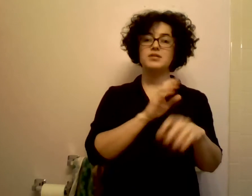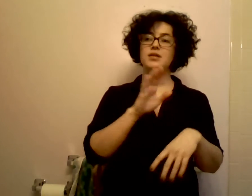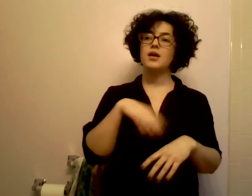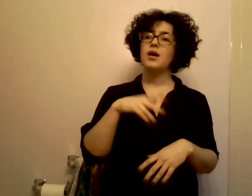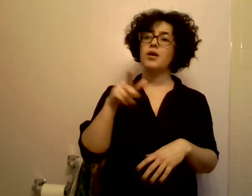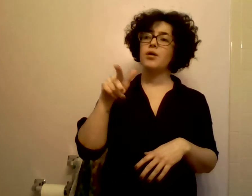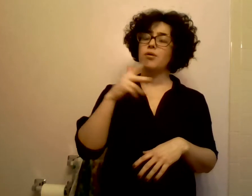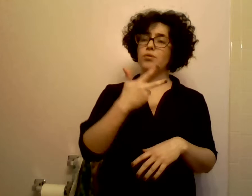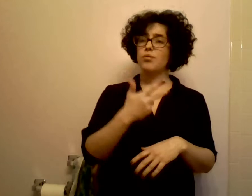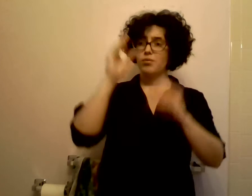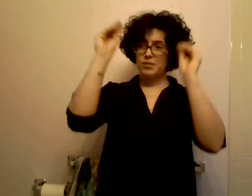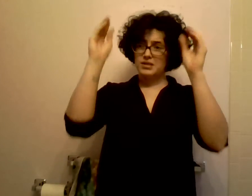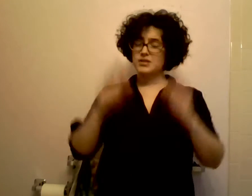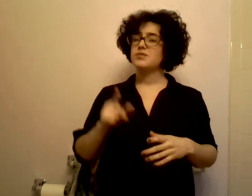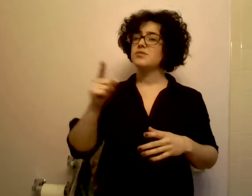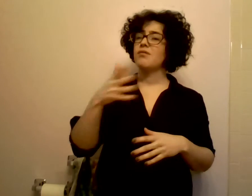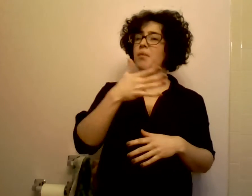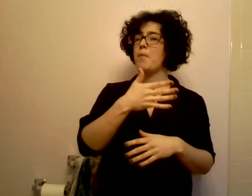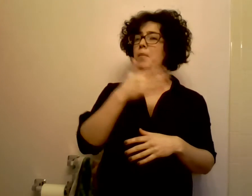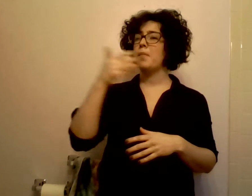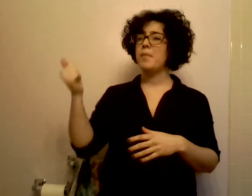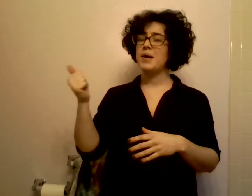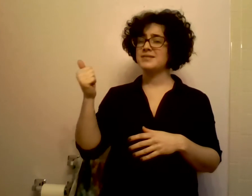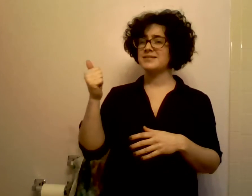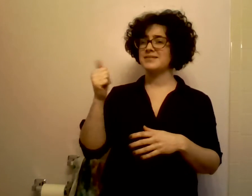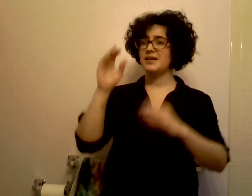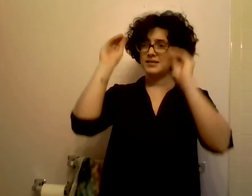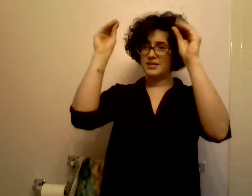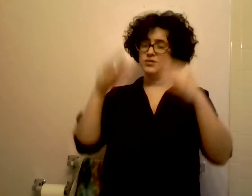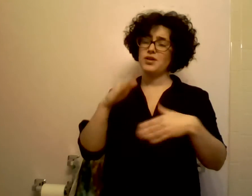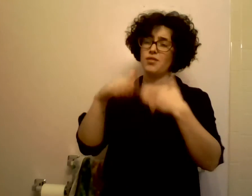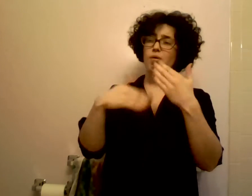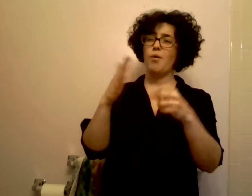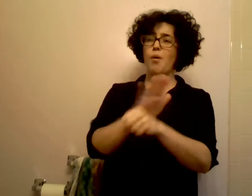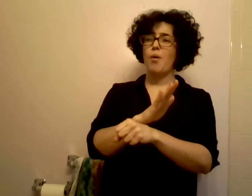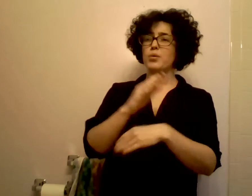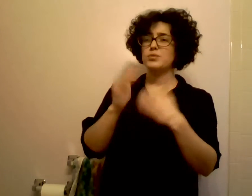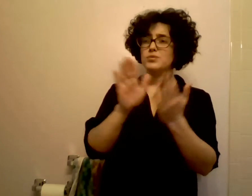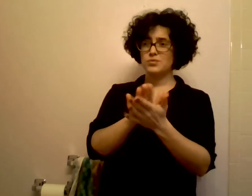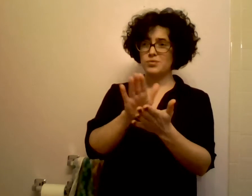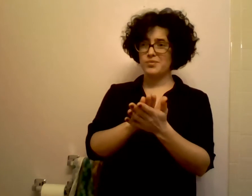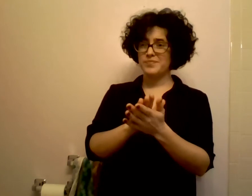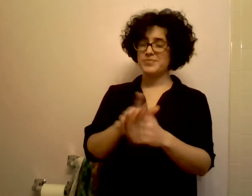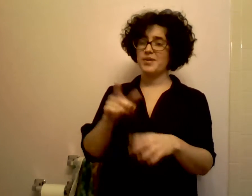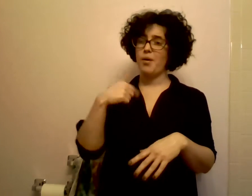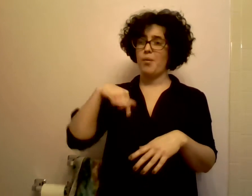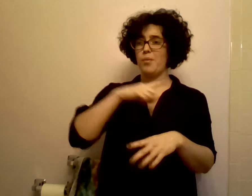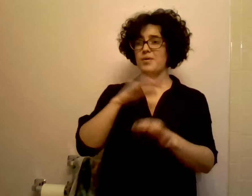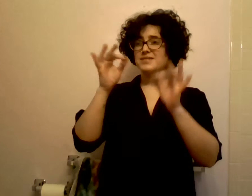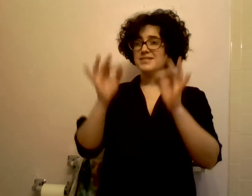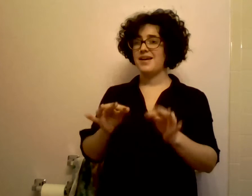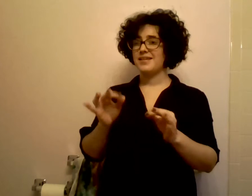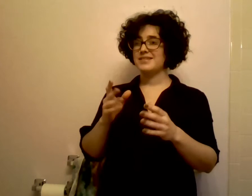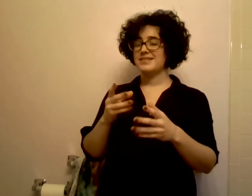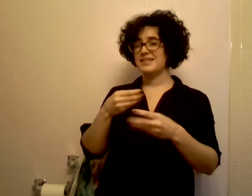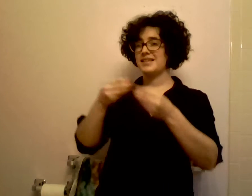teachers are the best teachers in this whole school. We've decided to reward your performance by giving you each 30 of